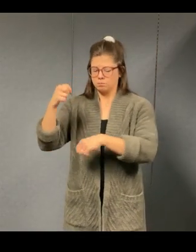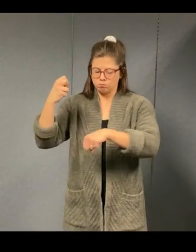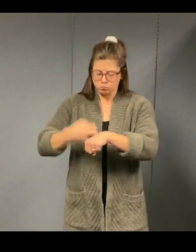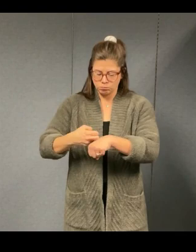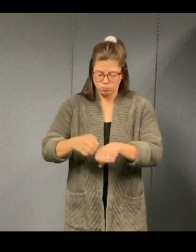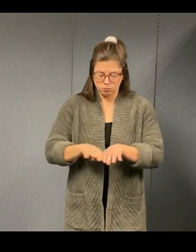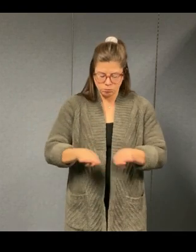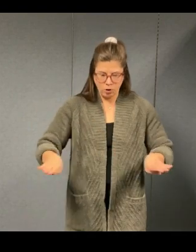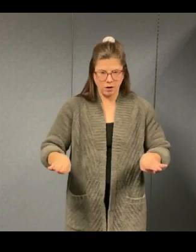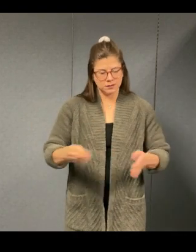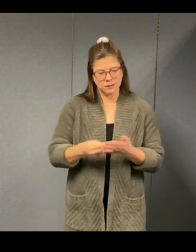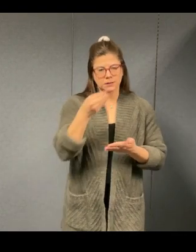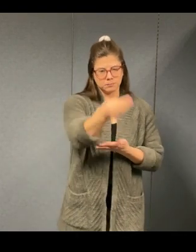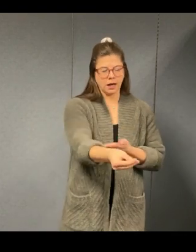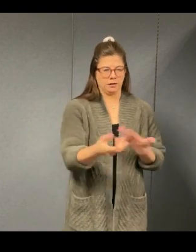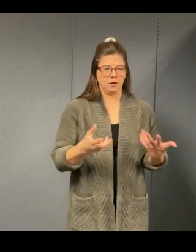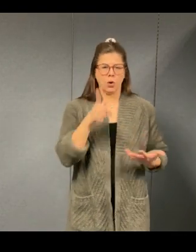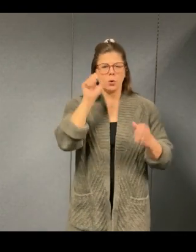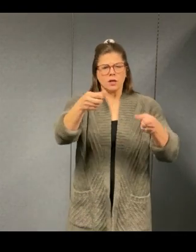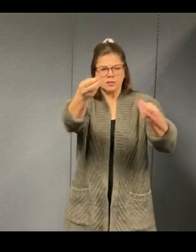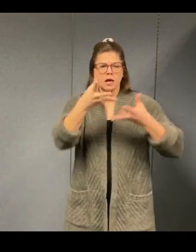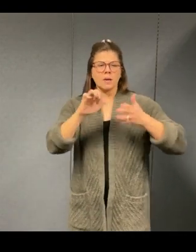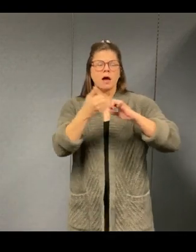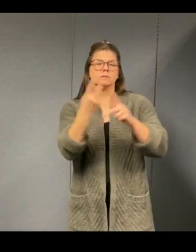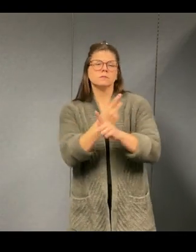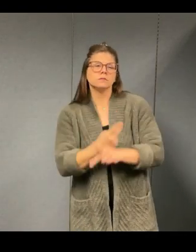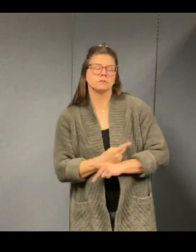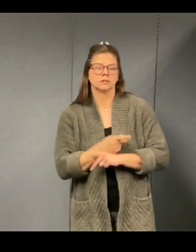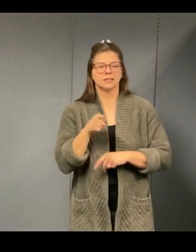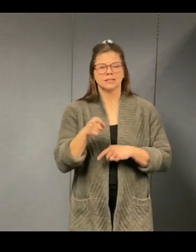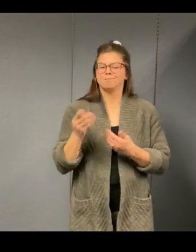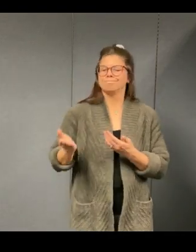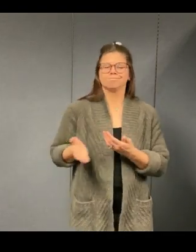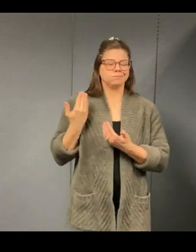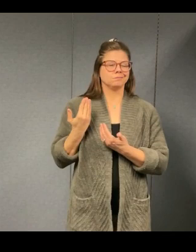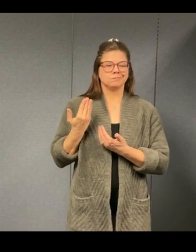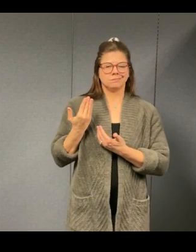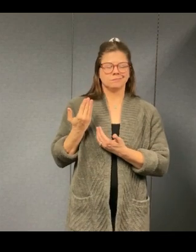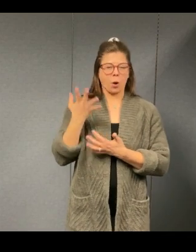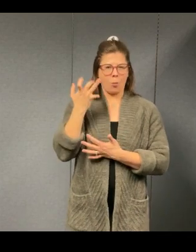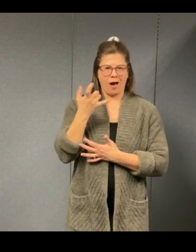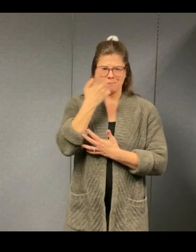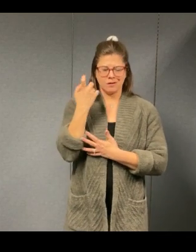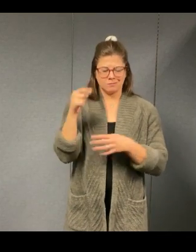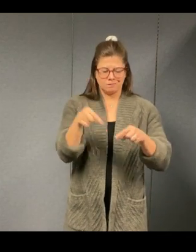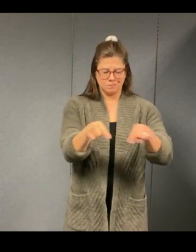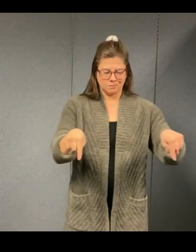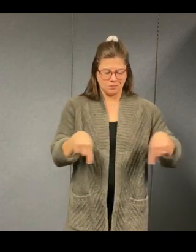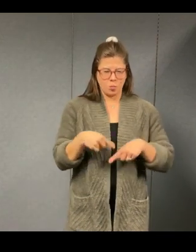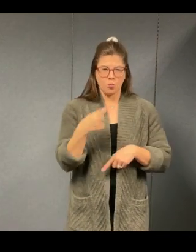me how to do this one? This one's super easy, isn't it? We know each